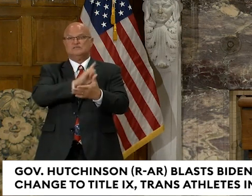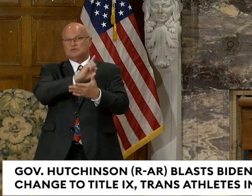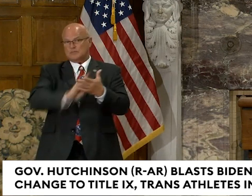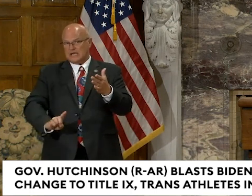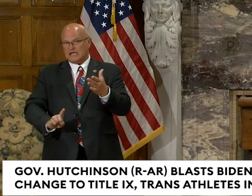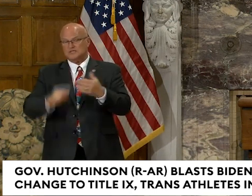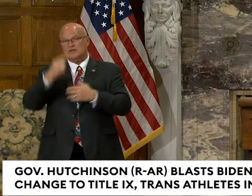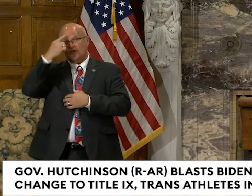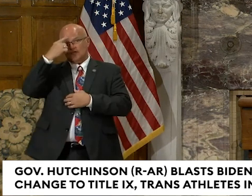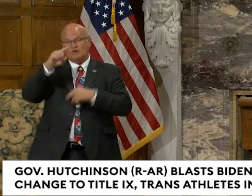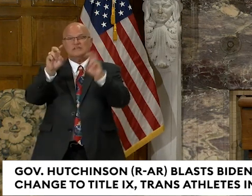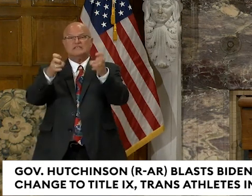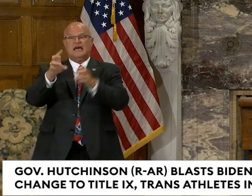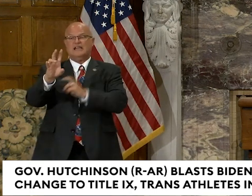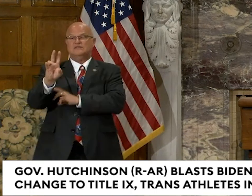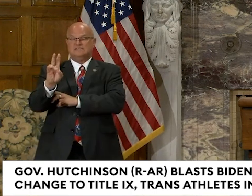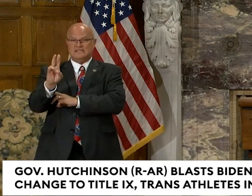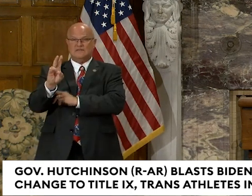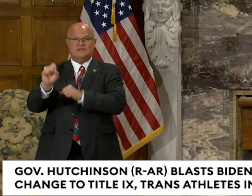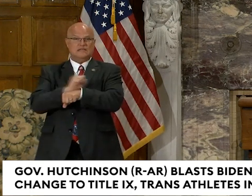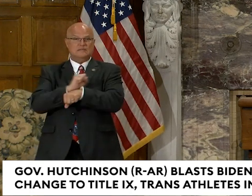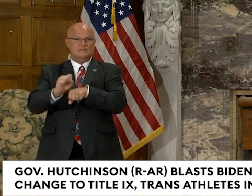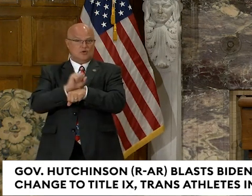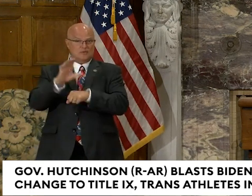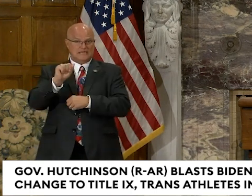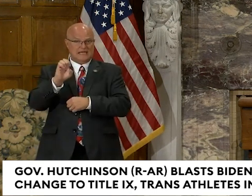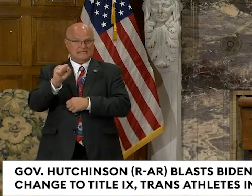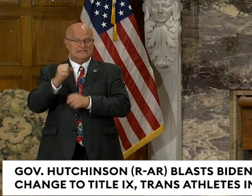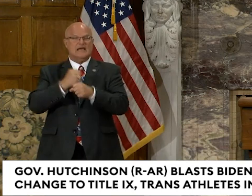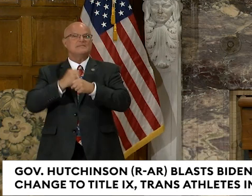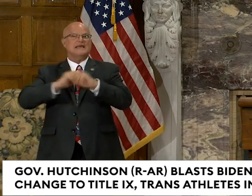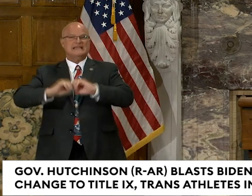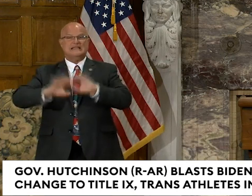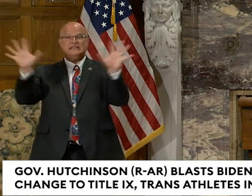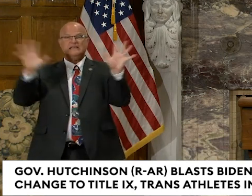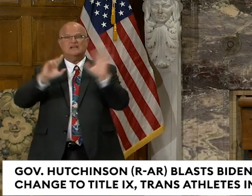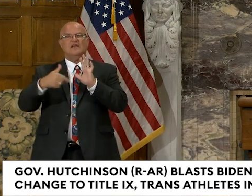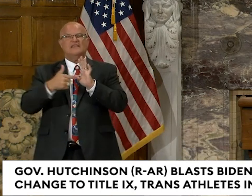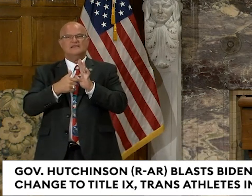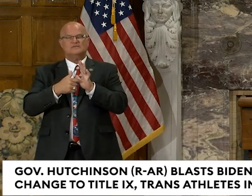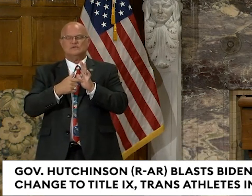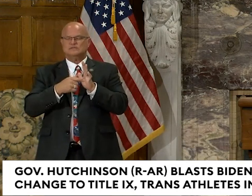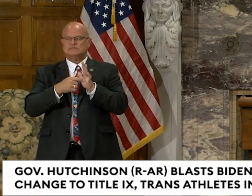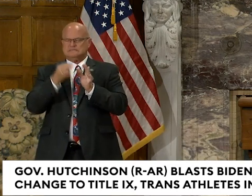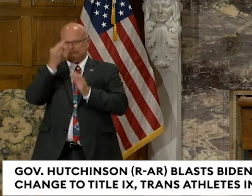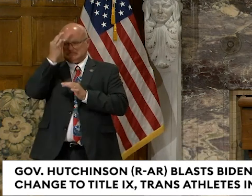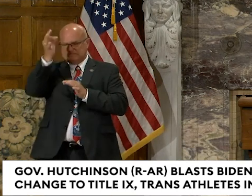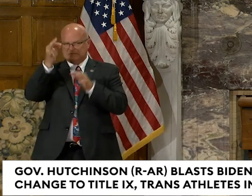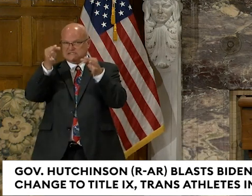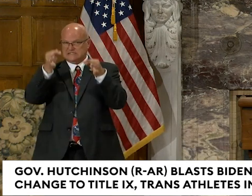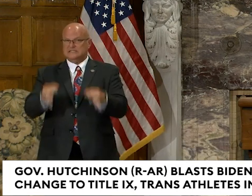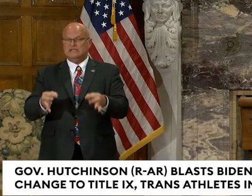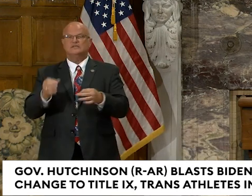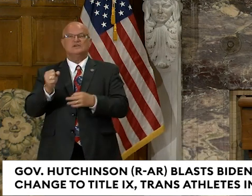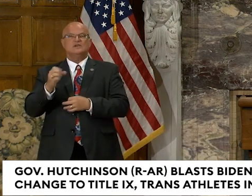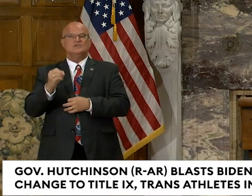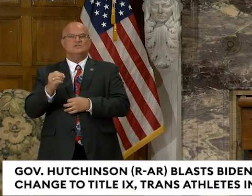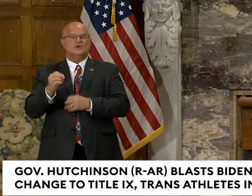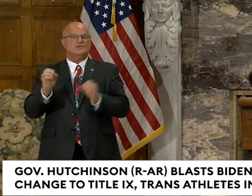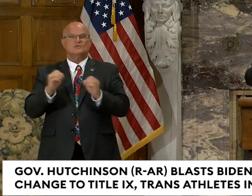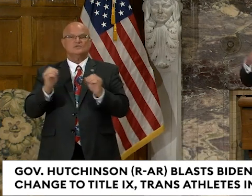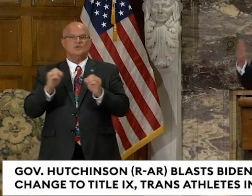discrimination for Title VII in employment cases. And they made it clear this was a narrow decision. And so there's